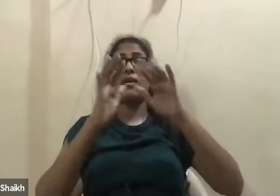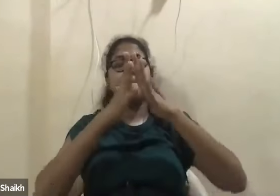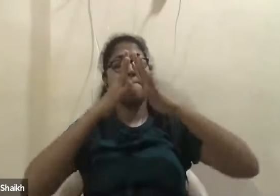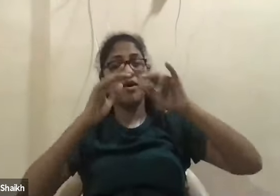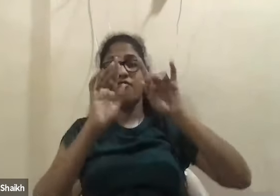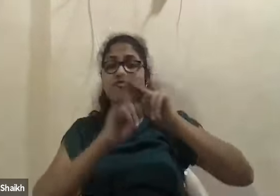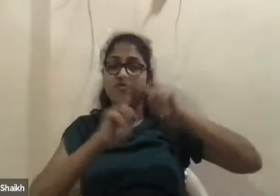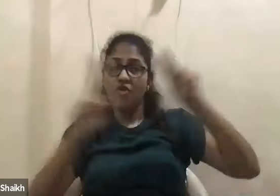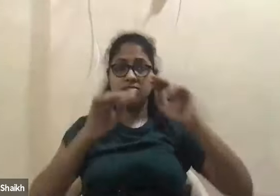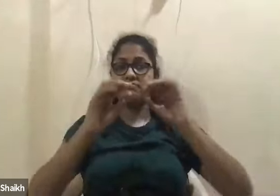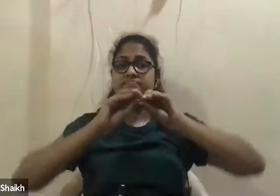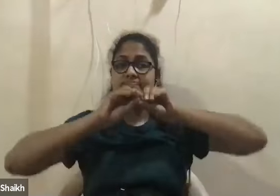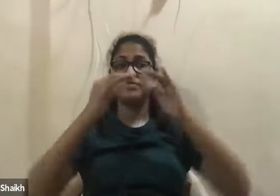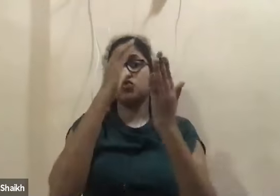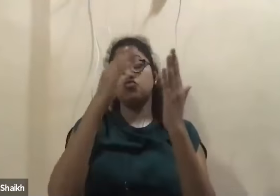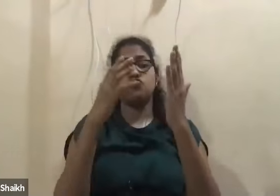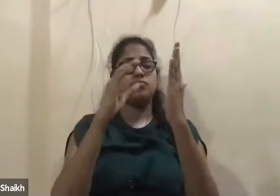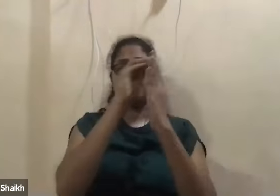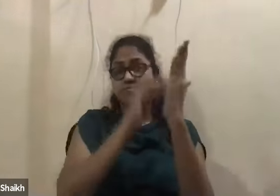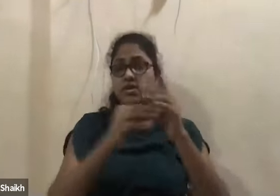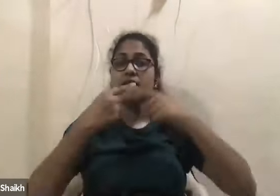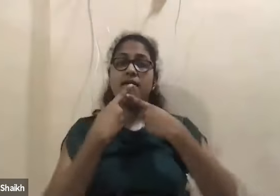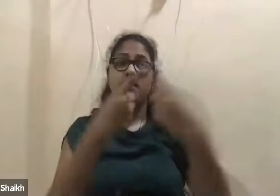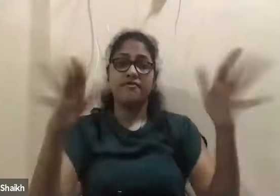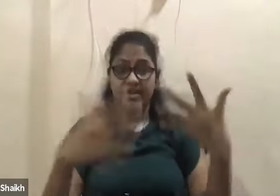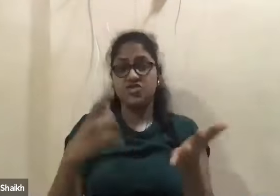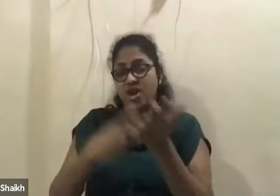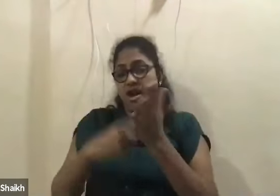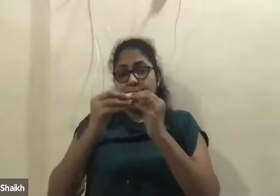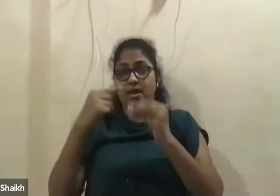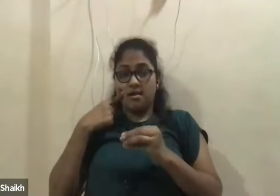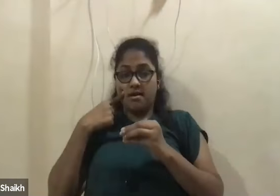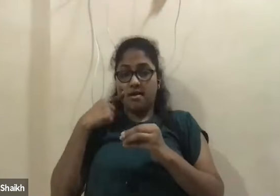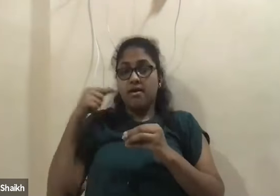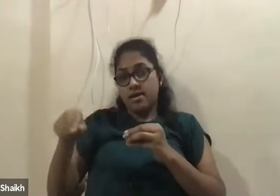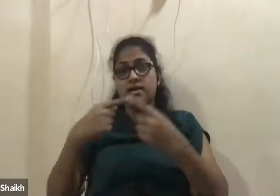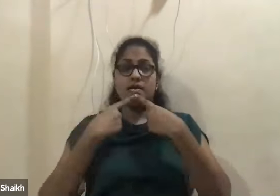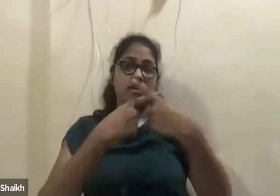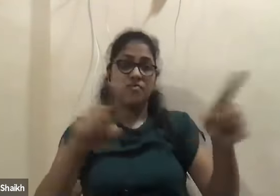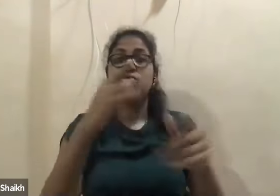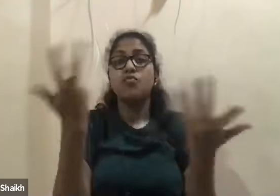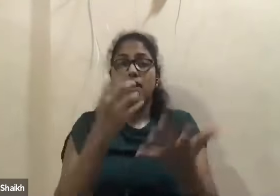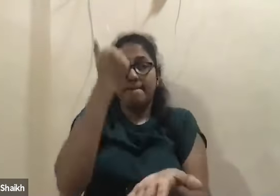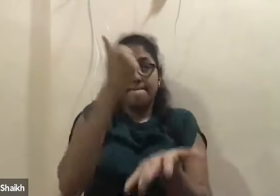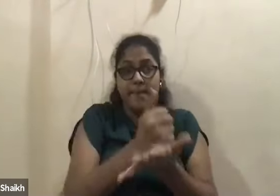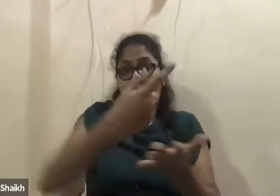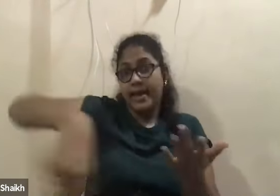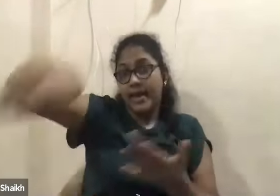in banks, 2015. It's issued by RBI. That says that banks are required to take note of the act for the purposes